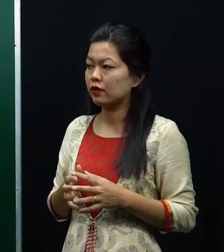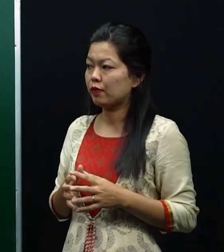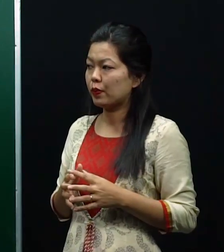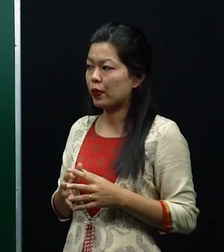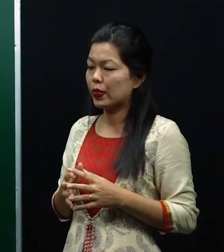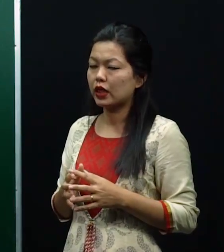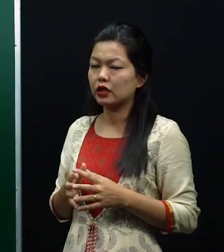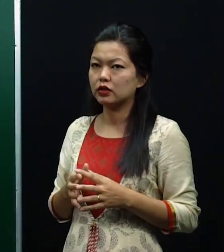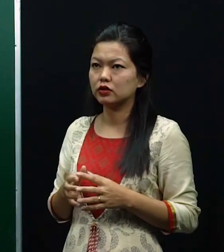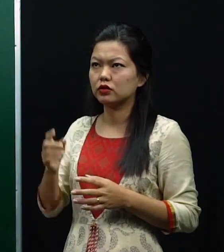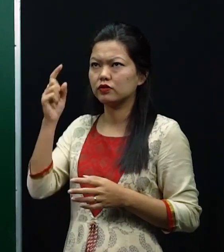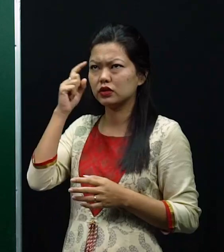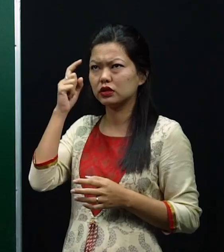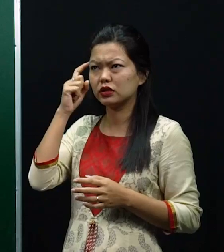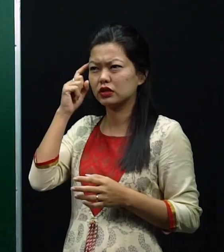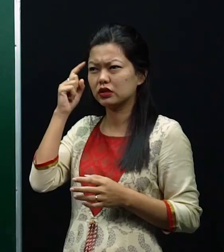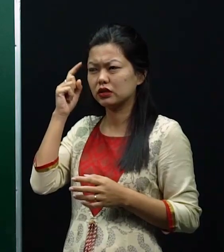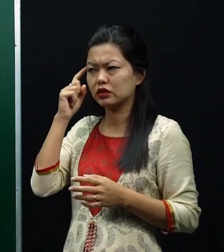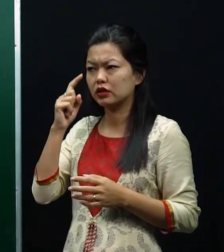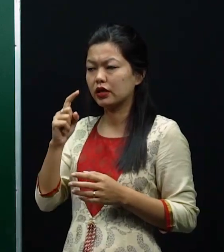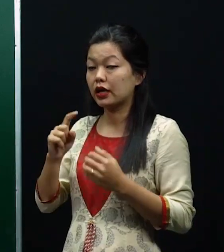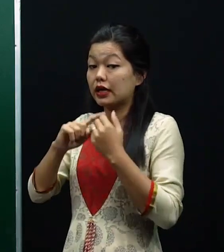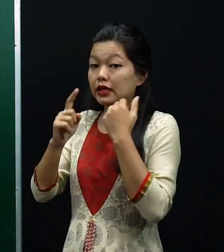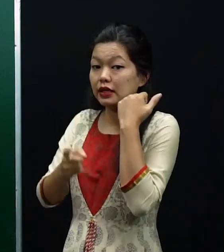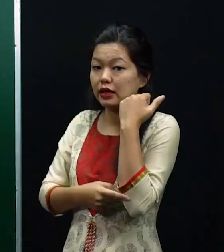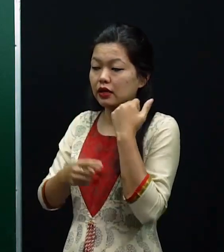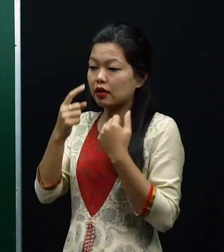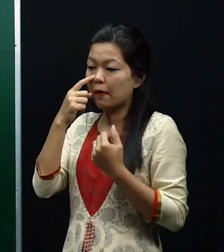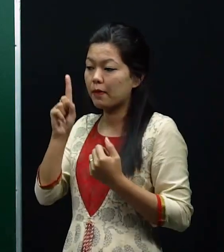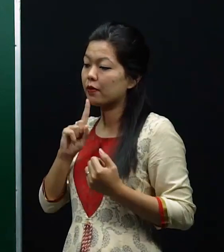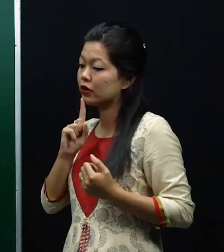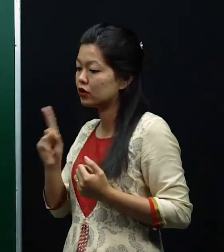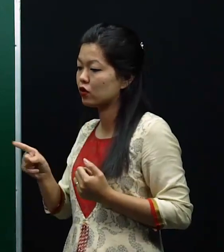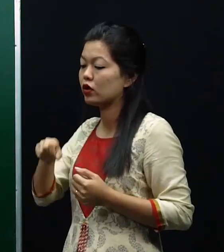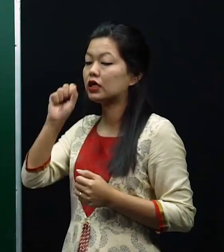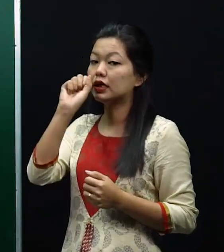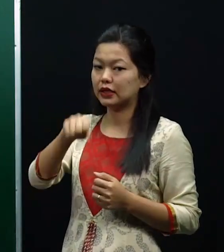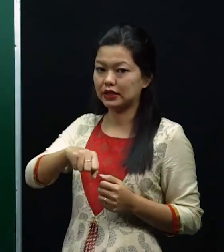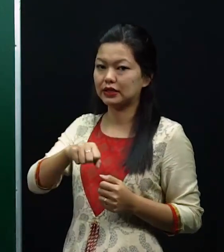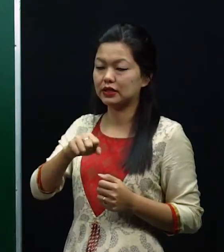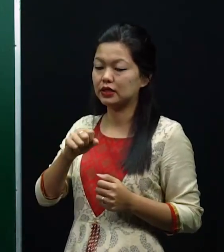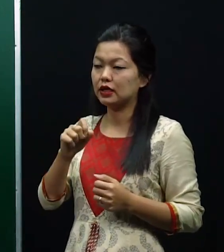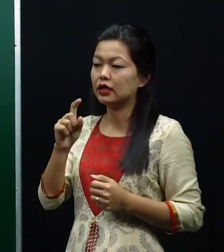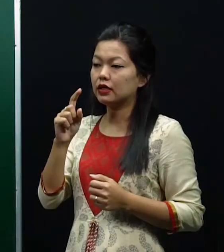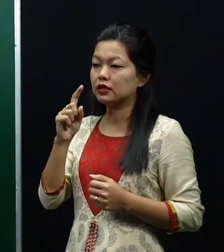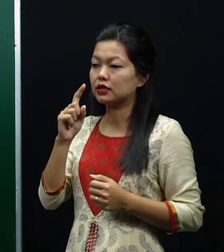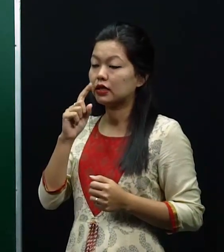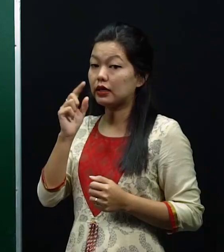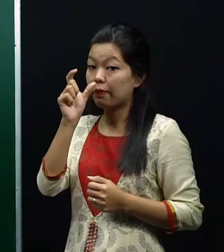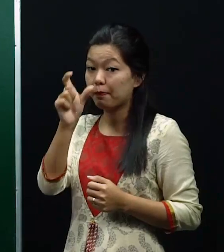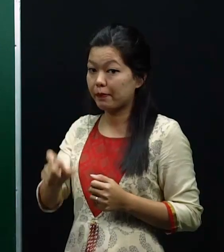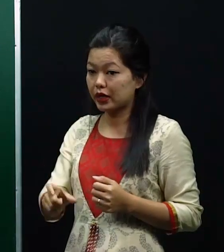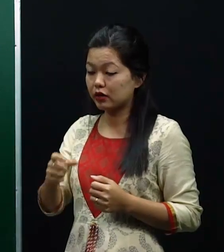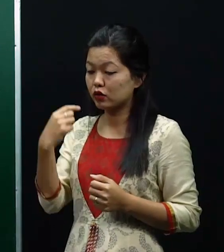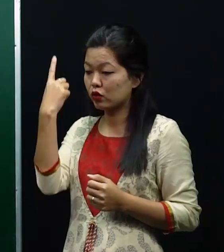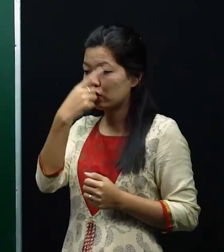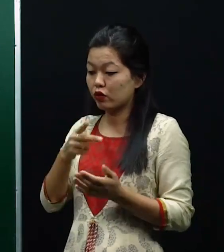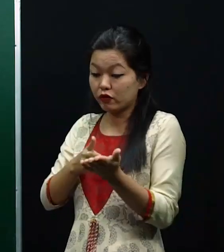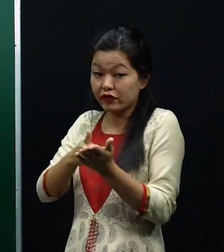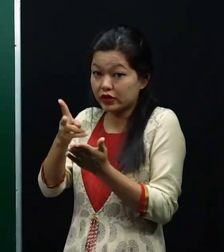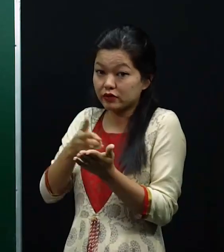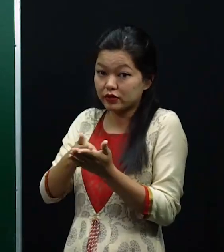our childhood, but we have not come into contact so far. So she might be having a lot of